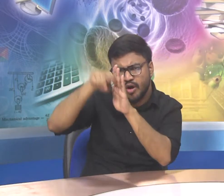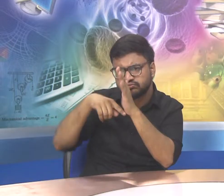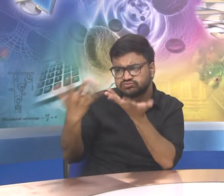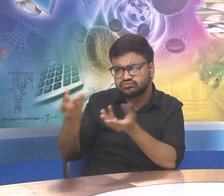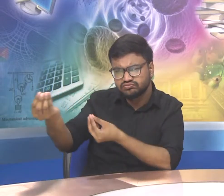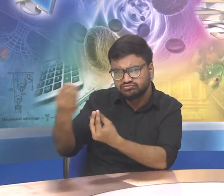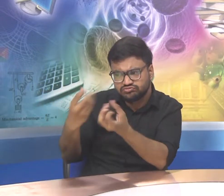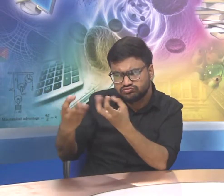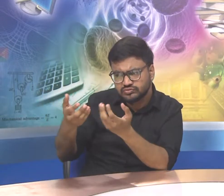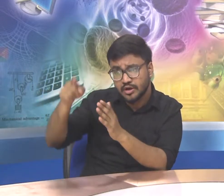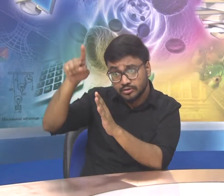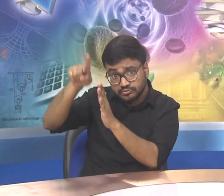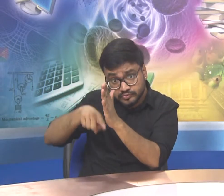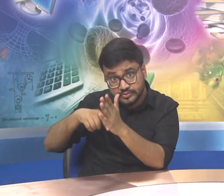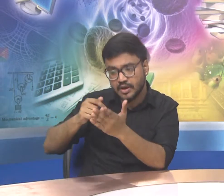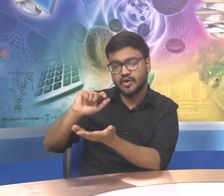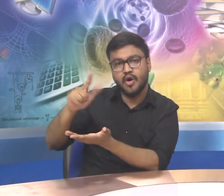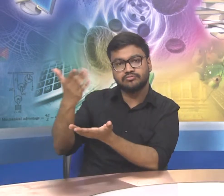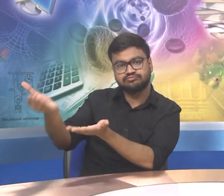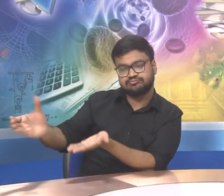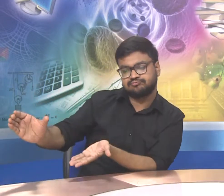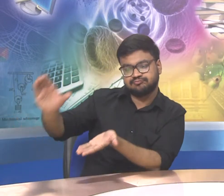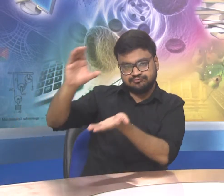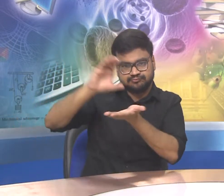for sale in our country.